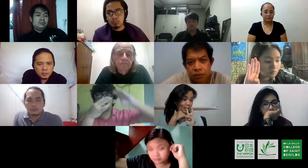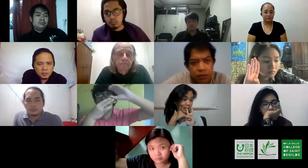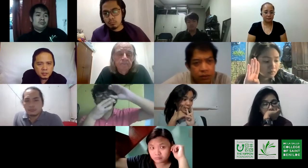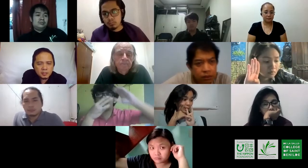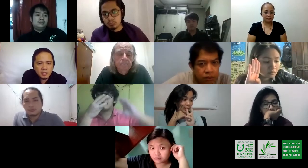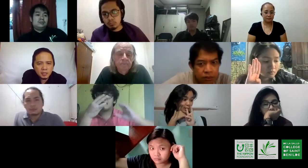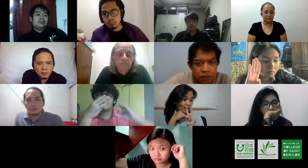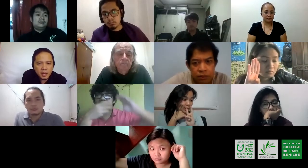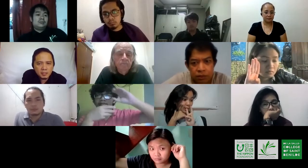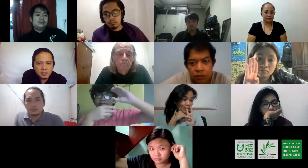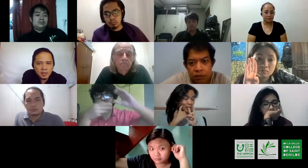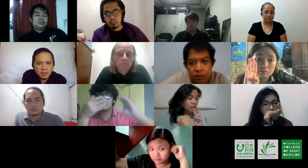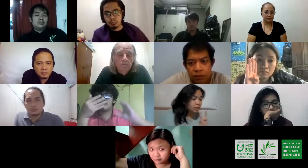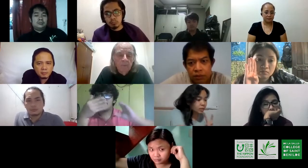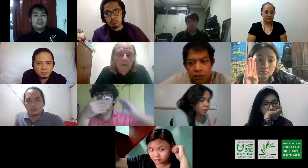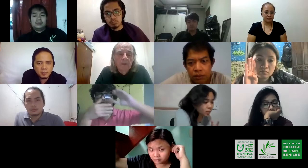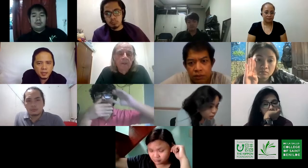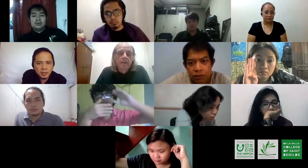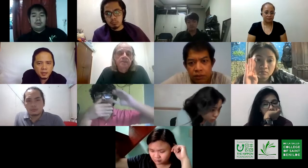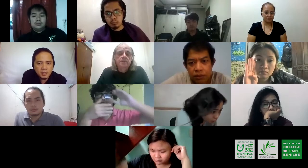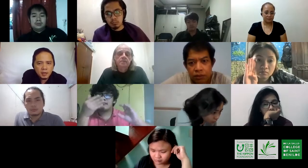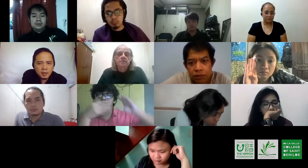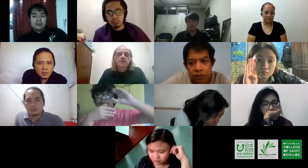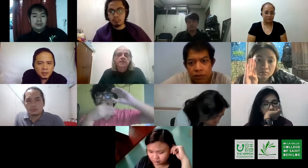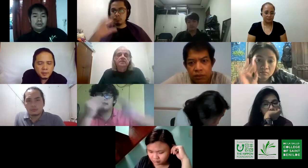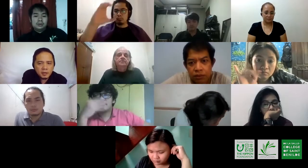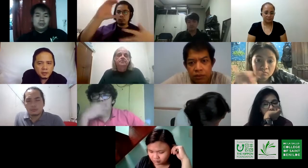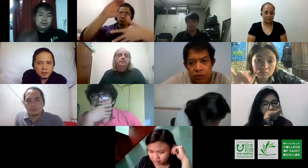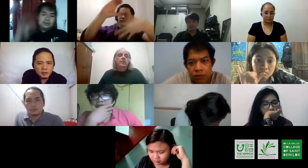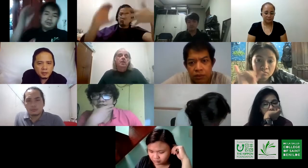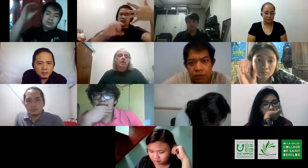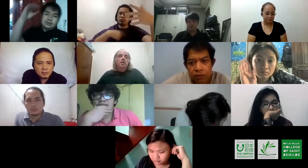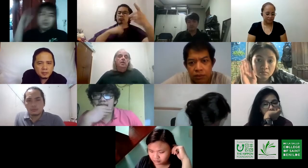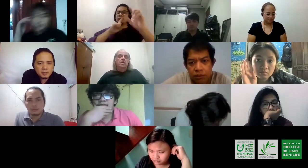Sorry. C, not saying. B, Yes, C,